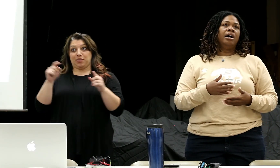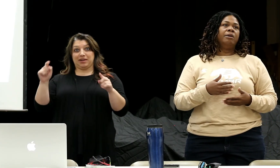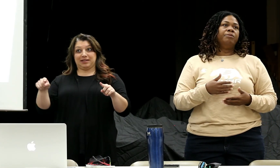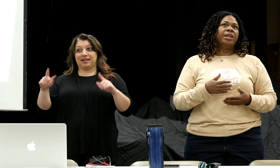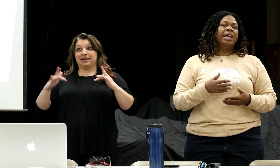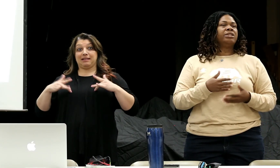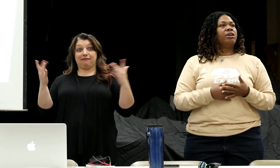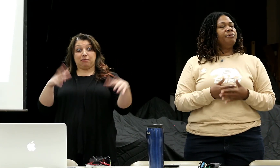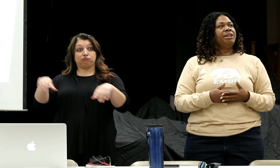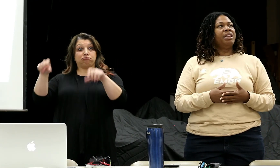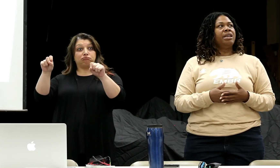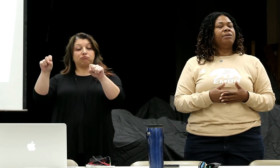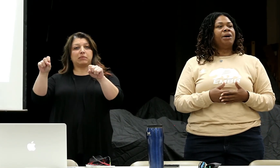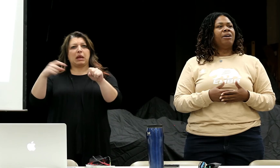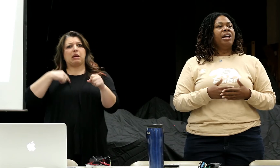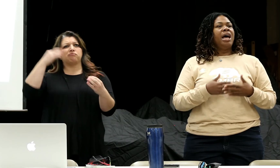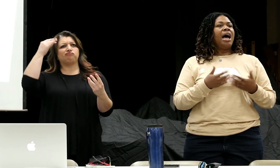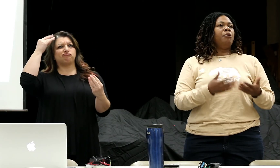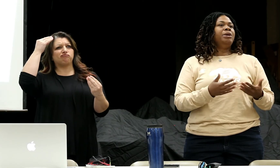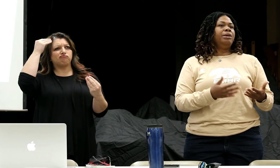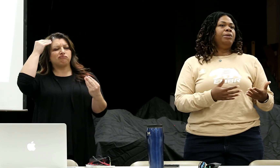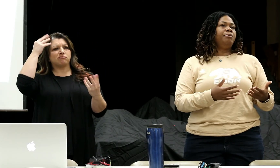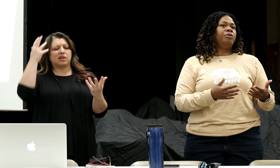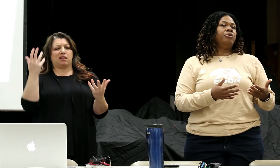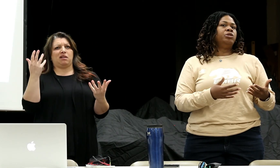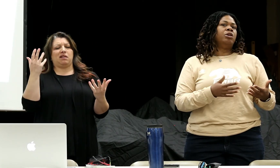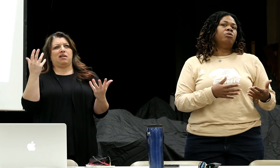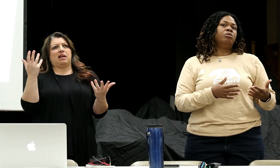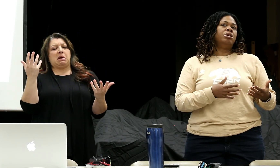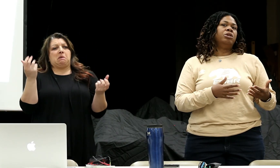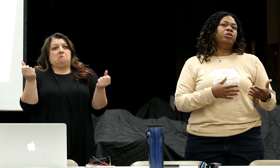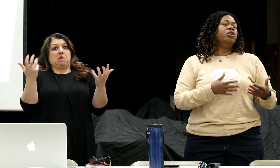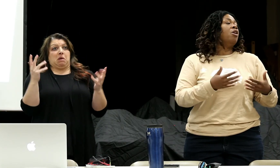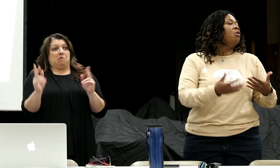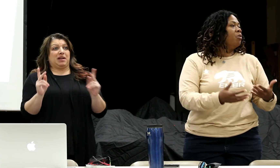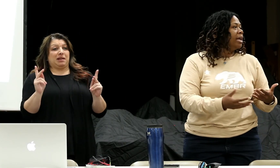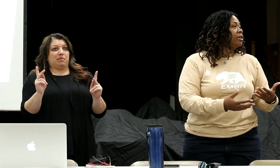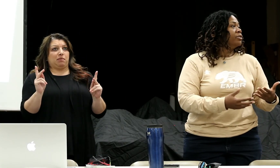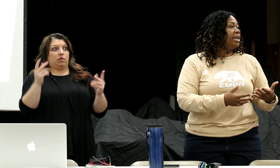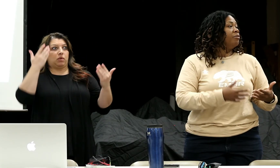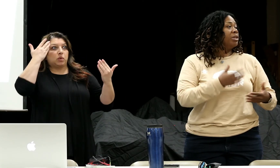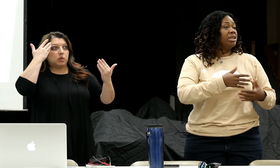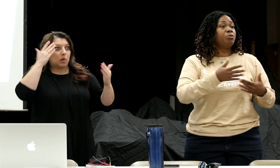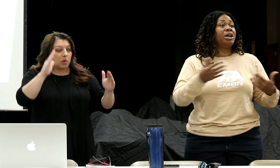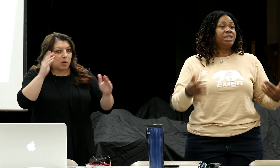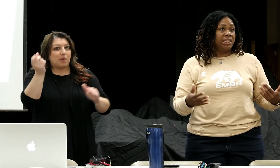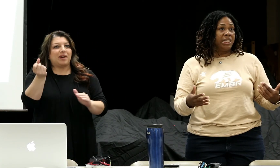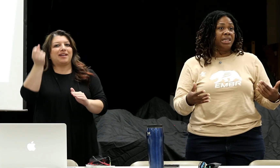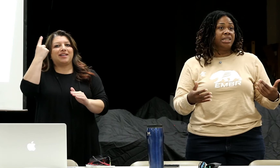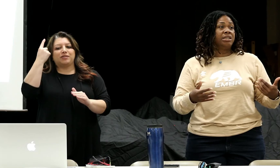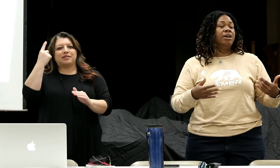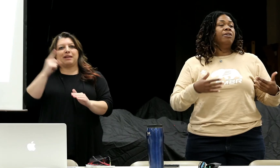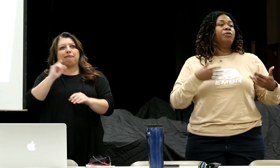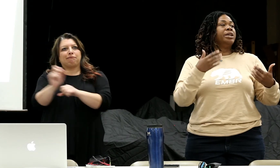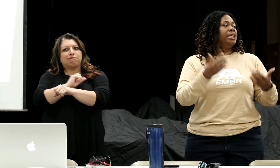Yeah. In Mexican Sign Language, because of the uniform that they used to wear and that type of hat that they